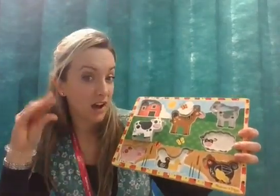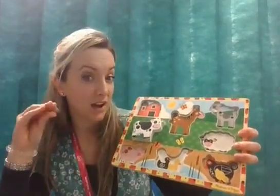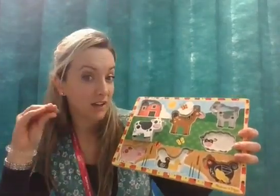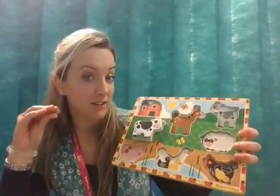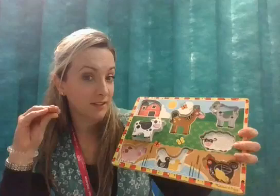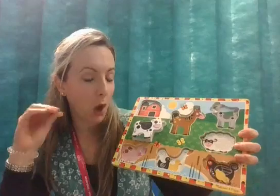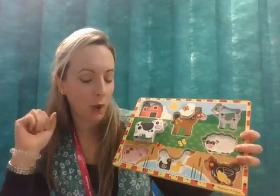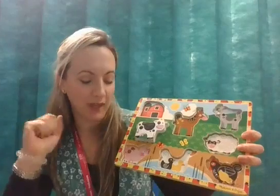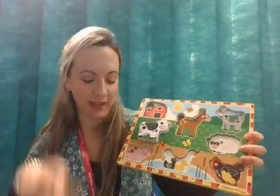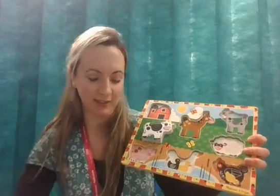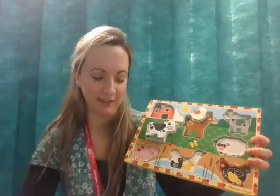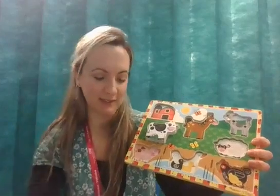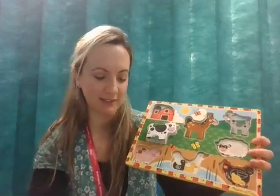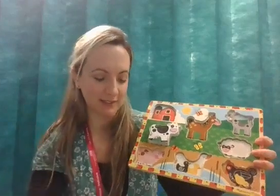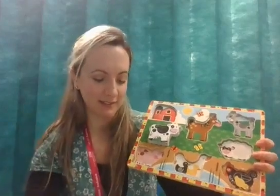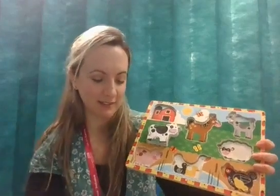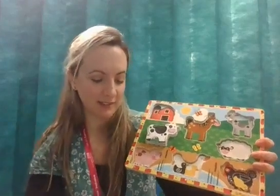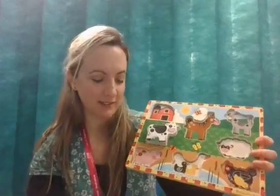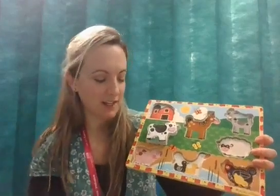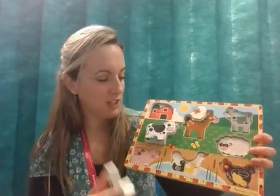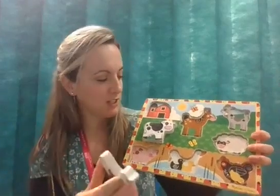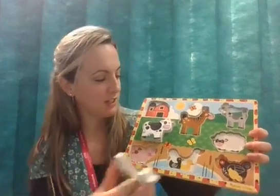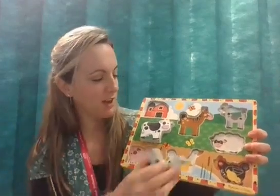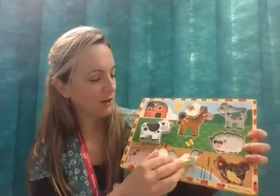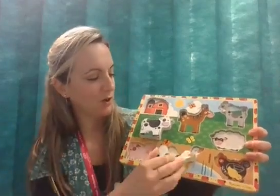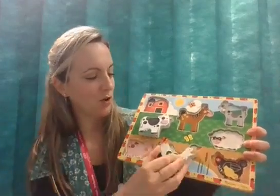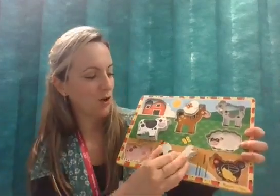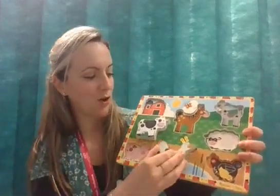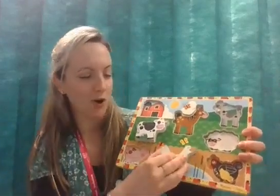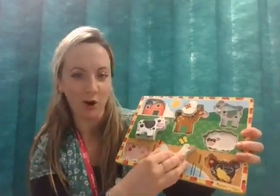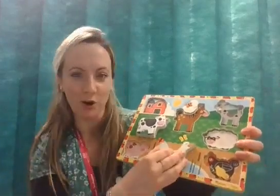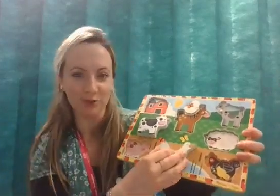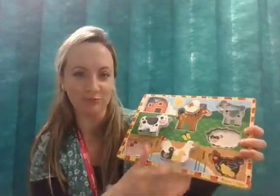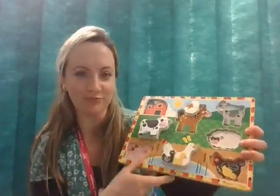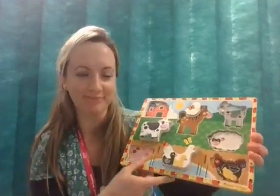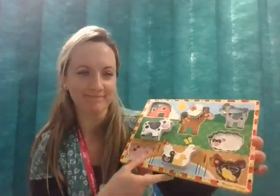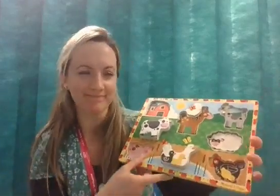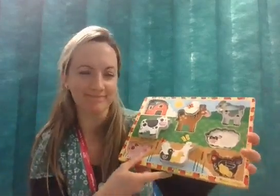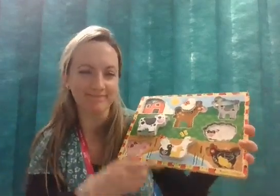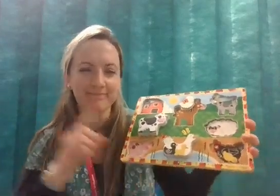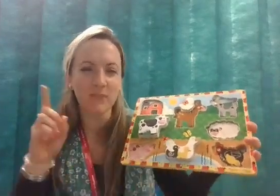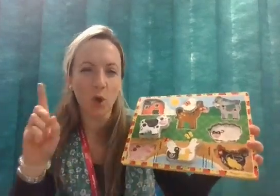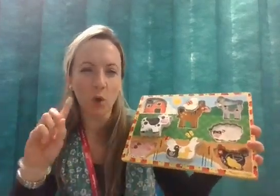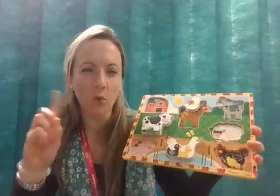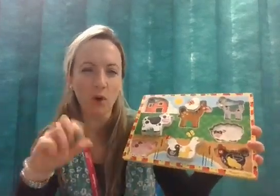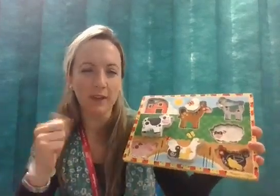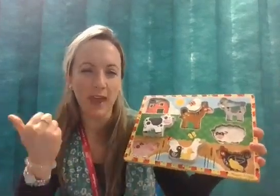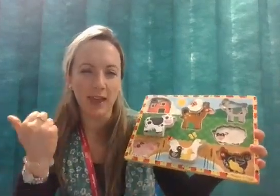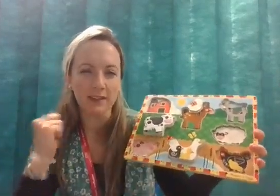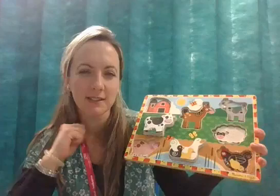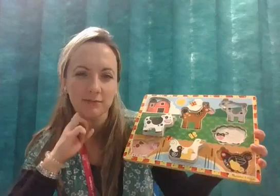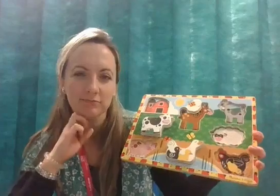Duck. Okay. Duck on. What next?